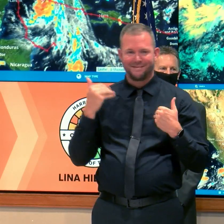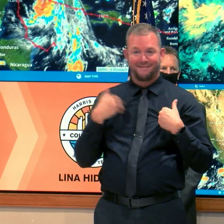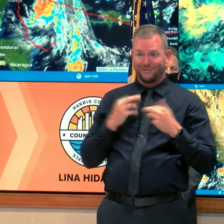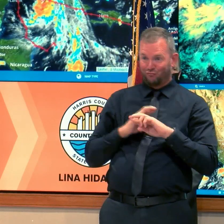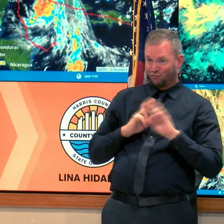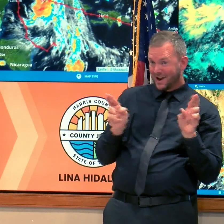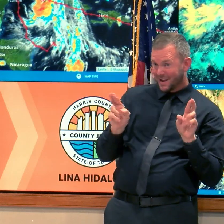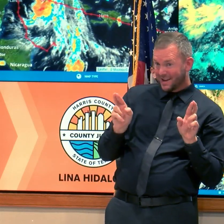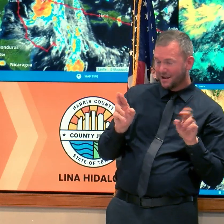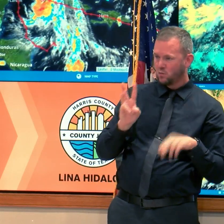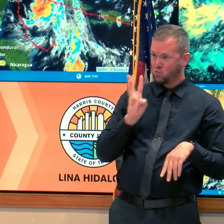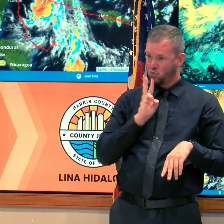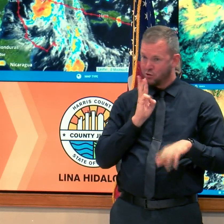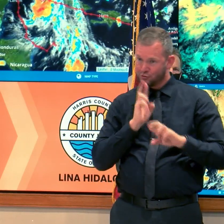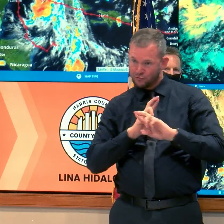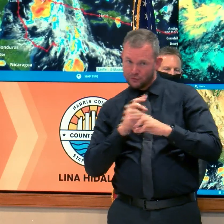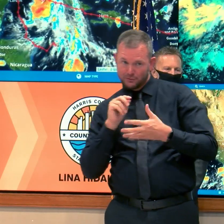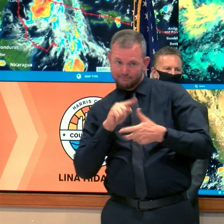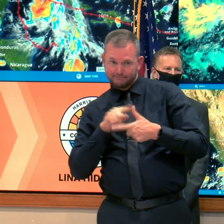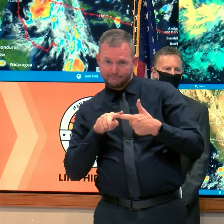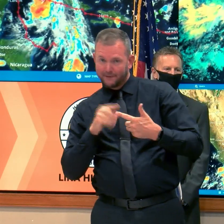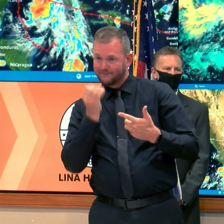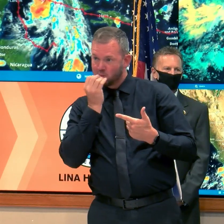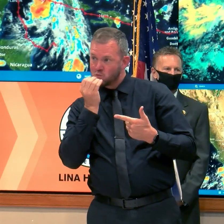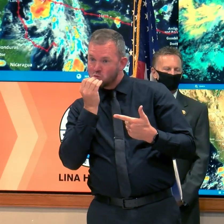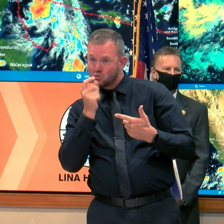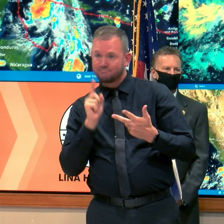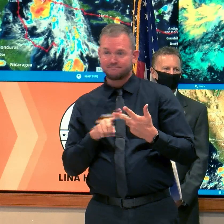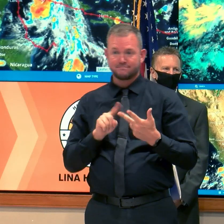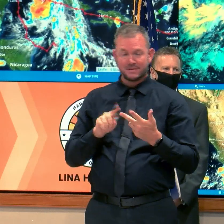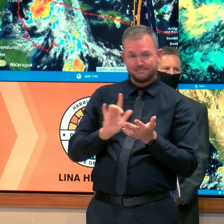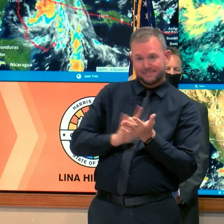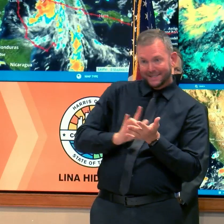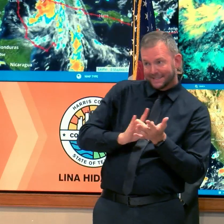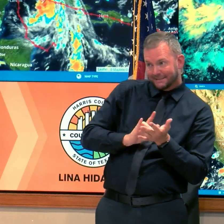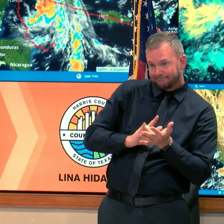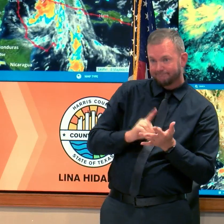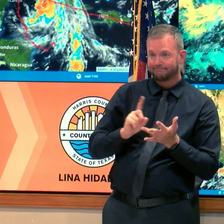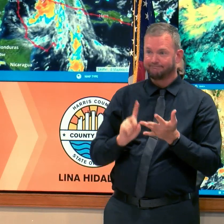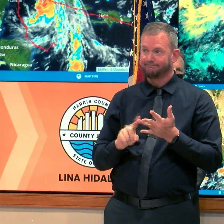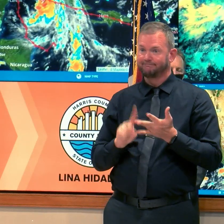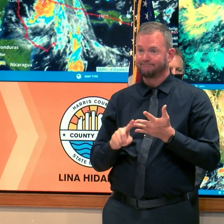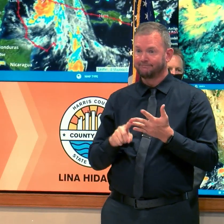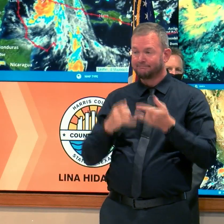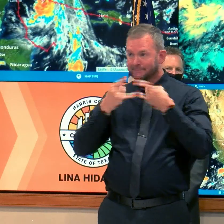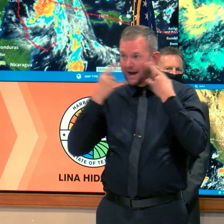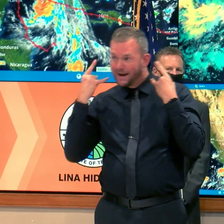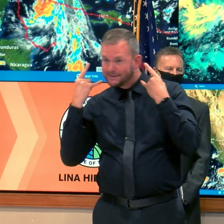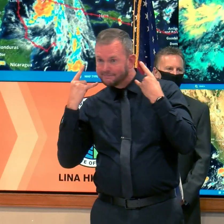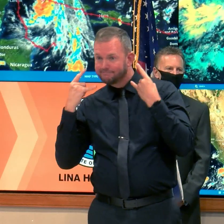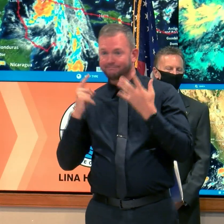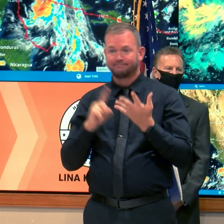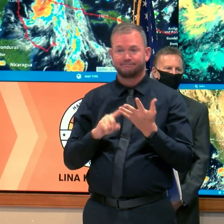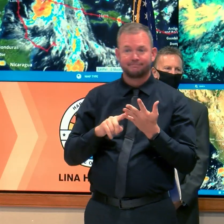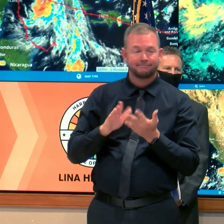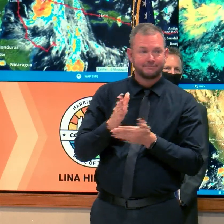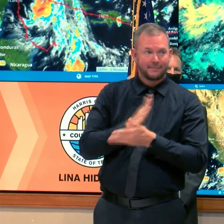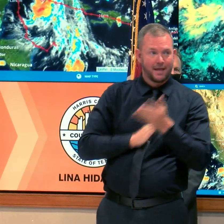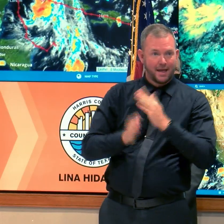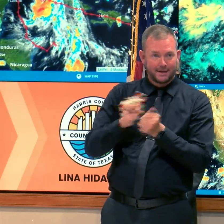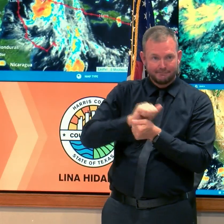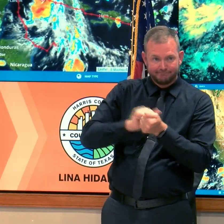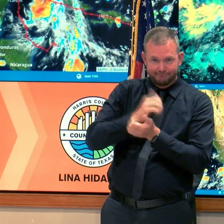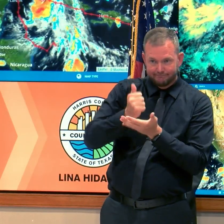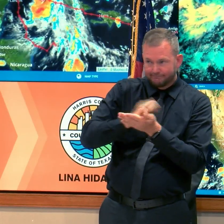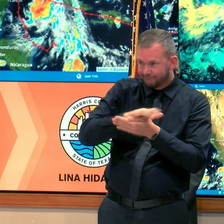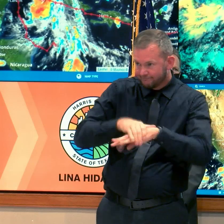your medicine, masks, things of that nature, sanitizers, because at this point, those who have been talking